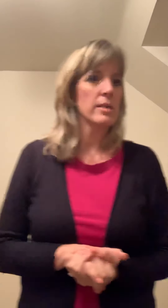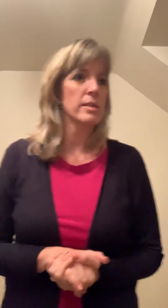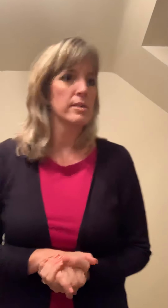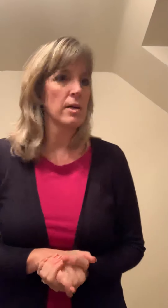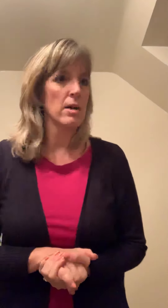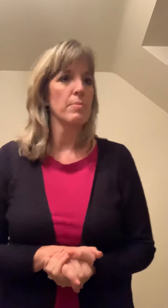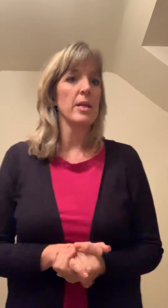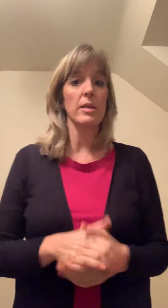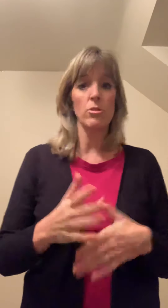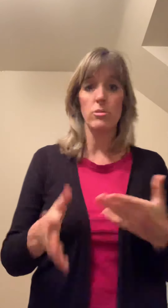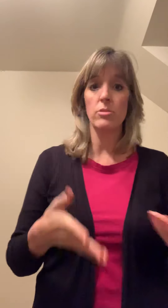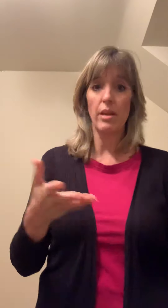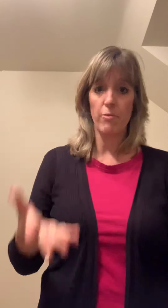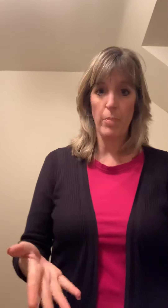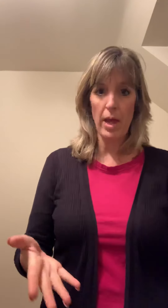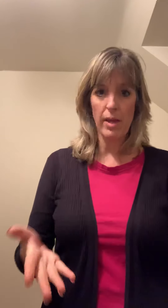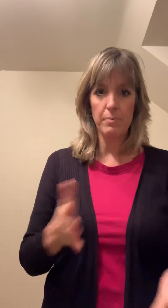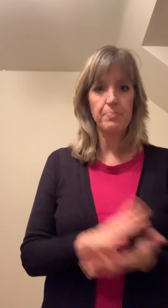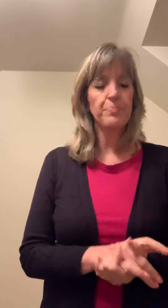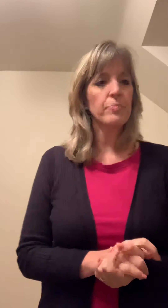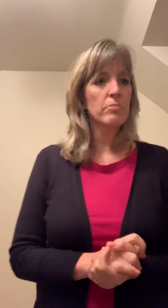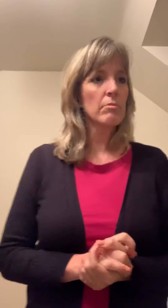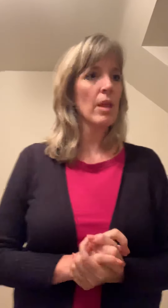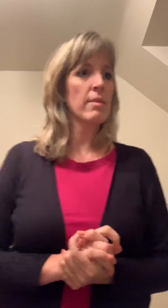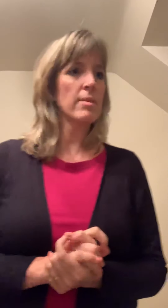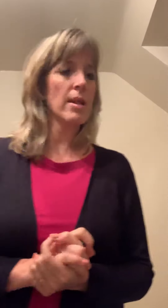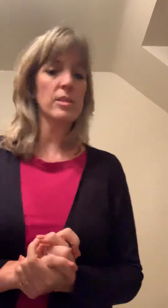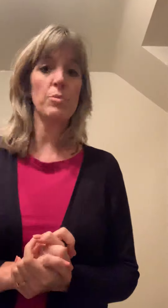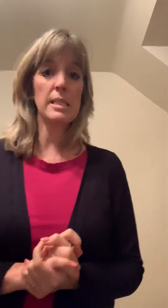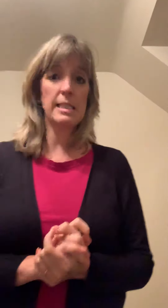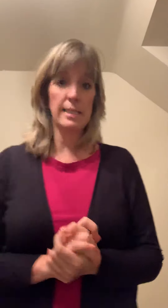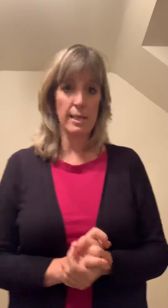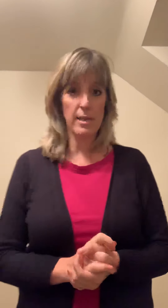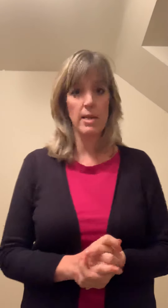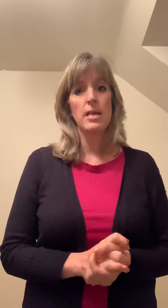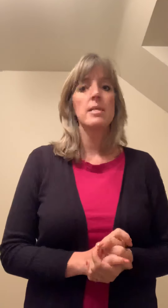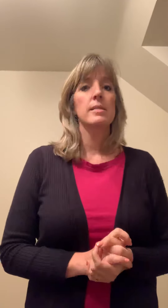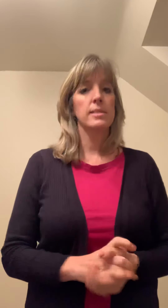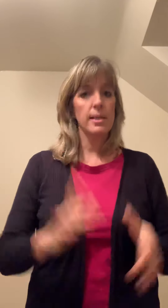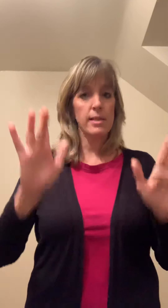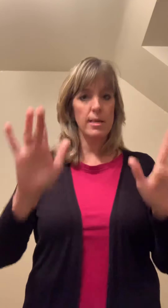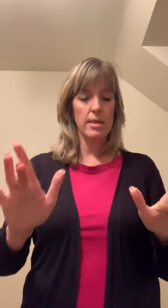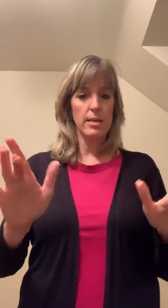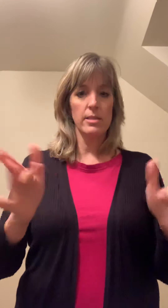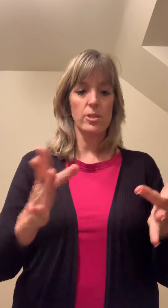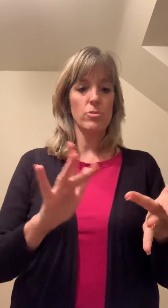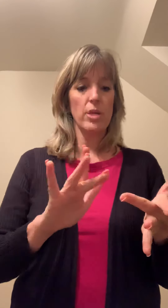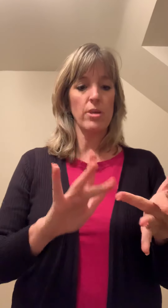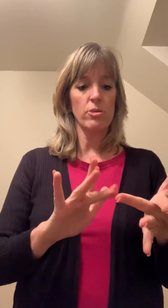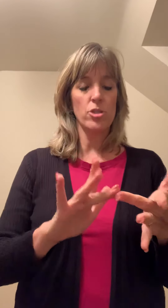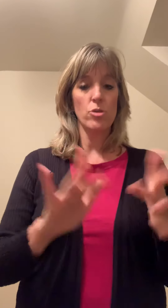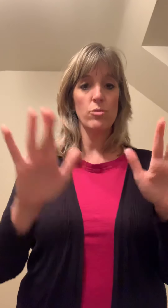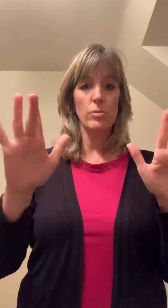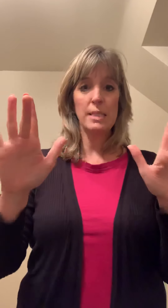is, and that's also a sign for pain. Then the next one is sick. Sick is you take your two